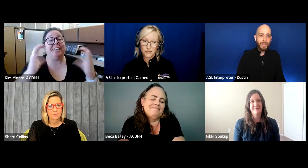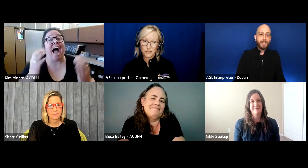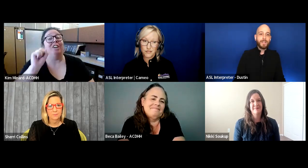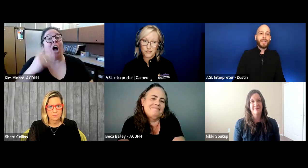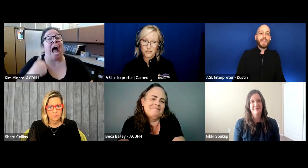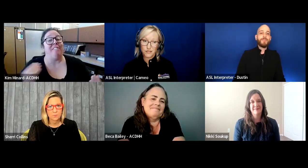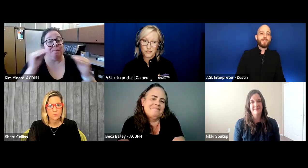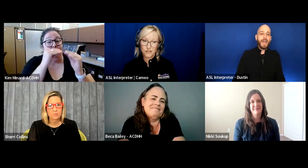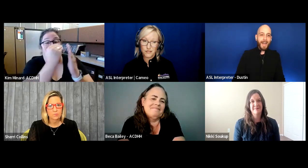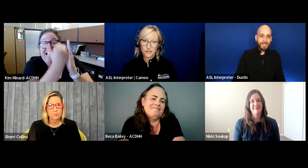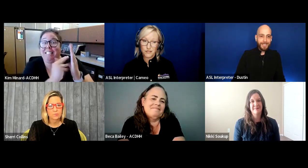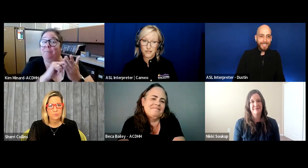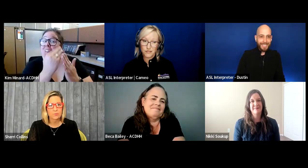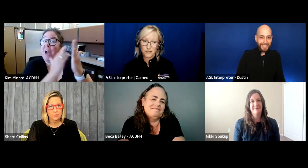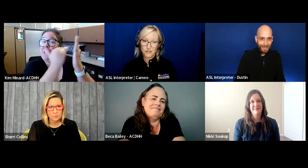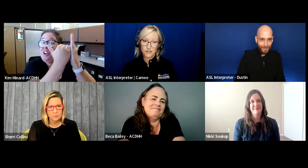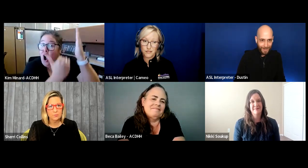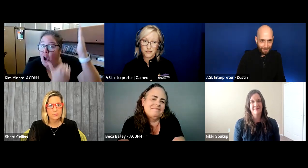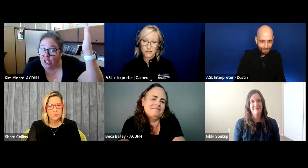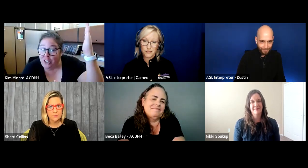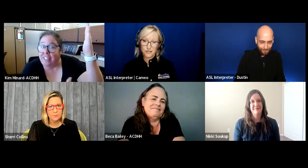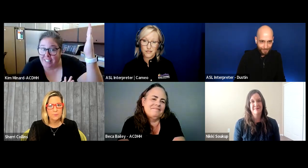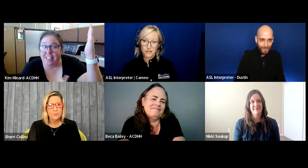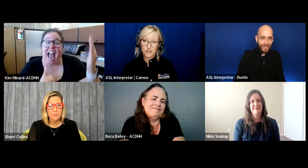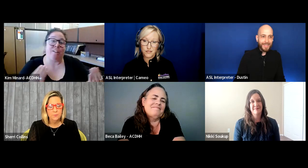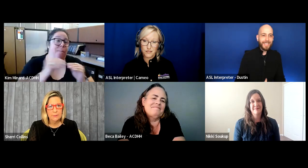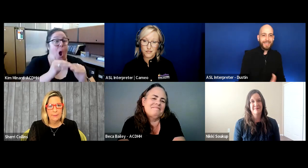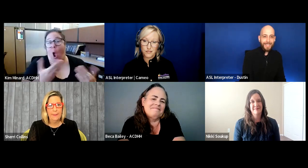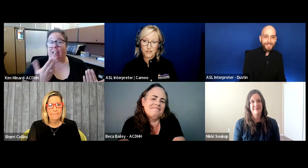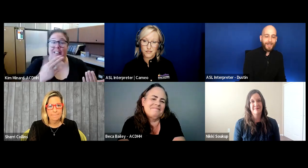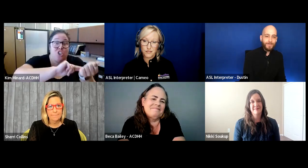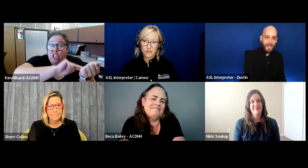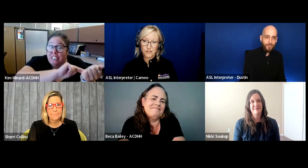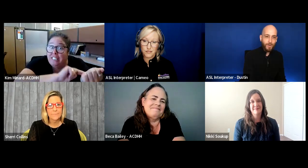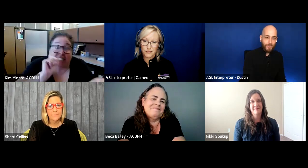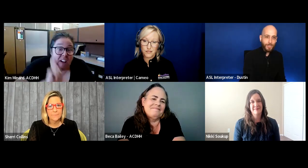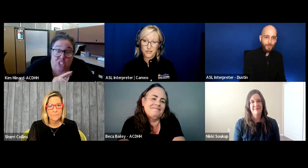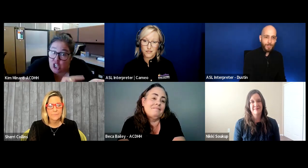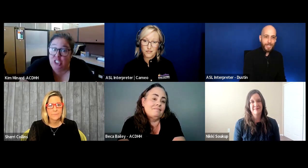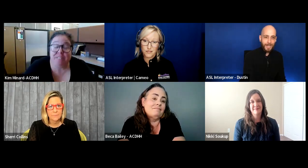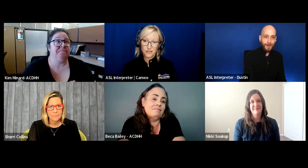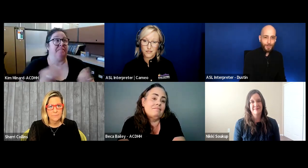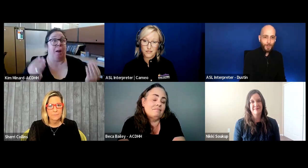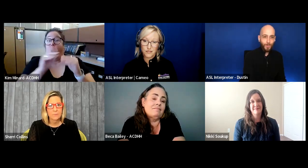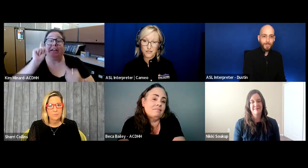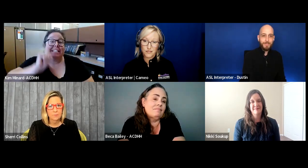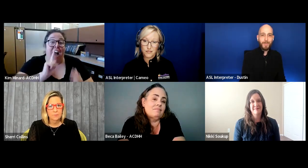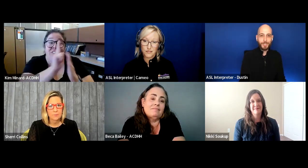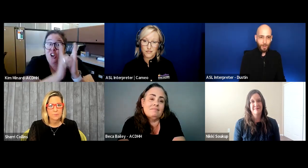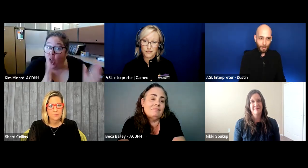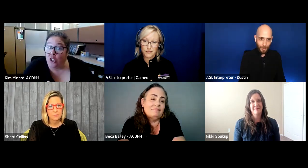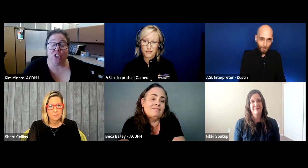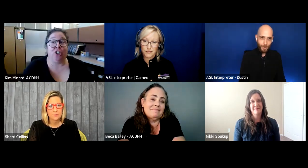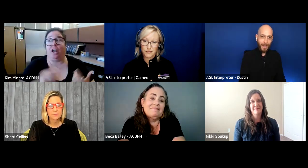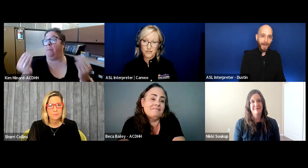given. If access is given, the list of deaf professionals in Arizona would